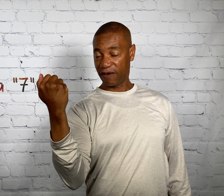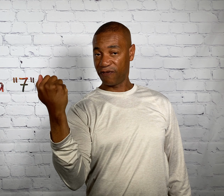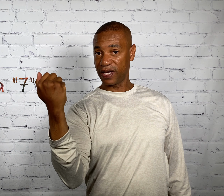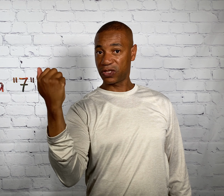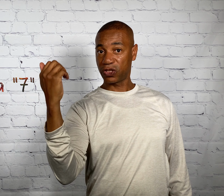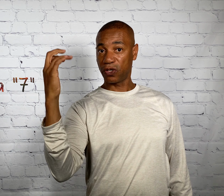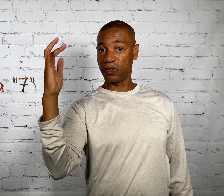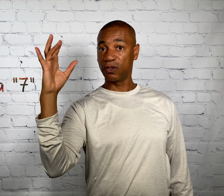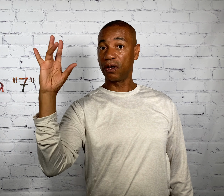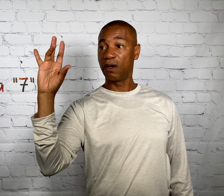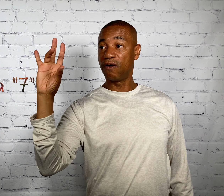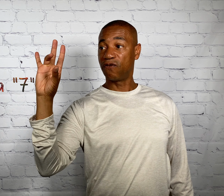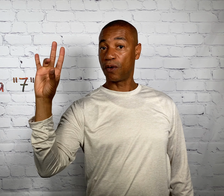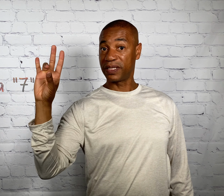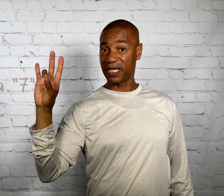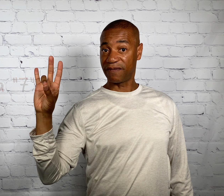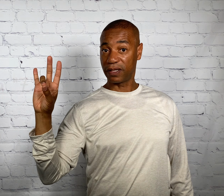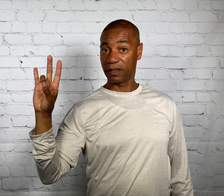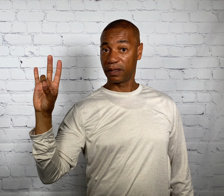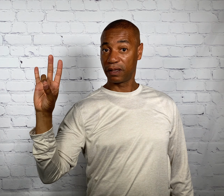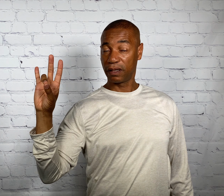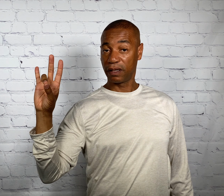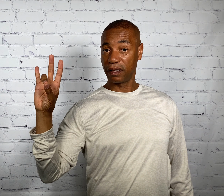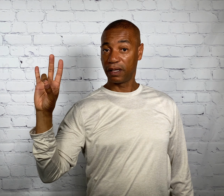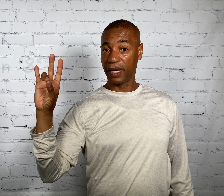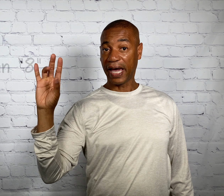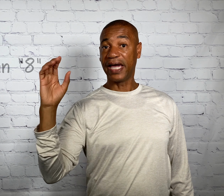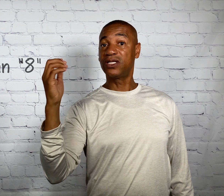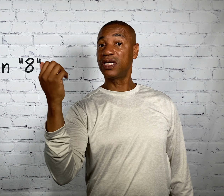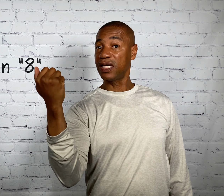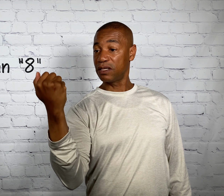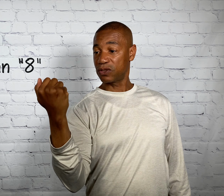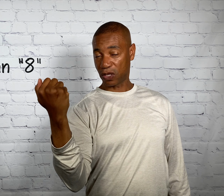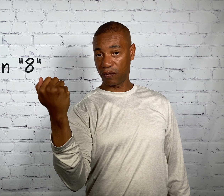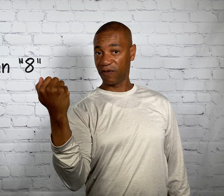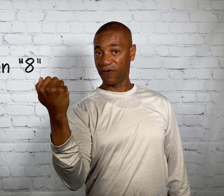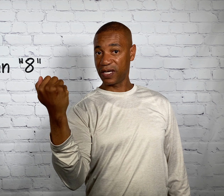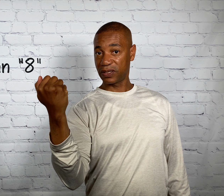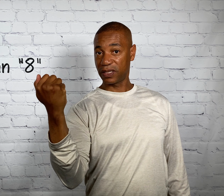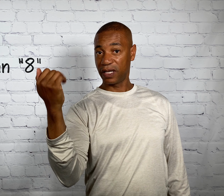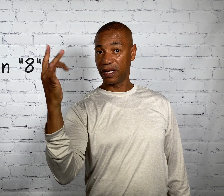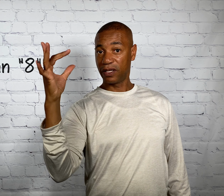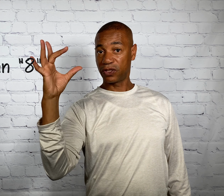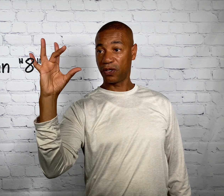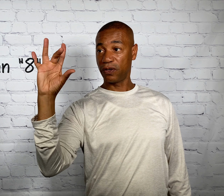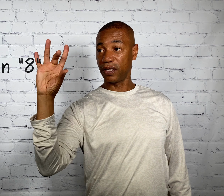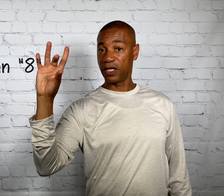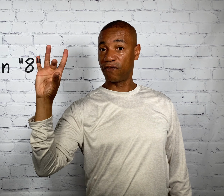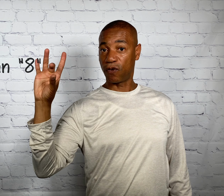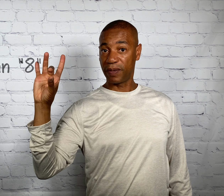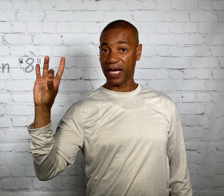a fist, turn, form a 7. 18, start with a fist, turn and form an